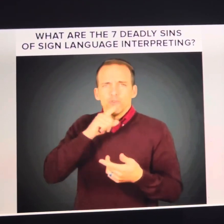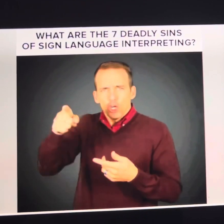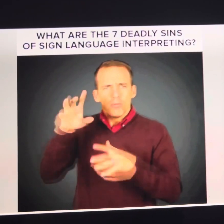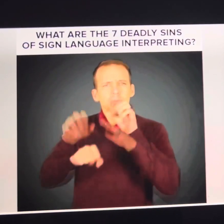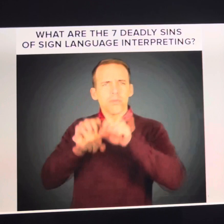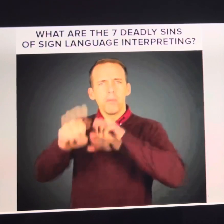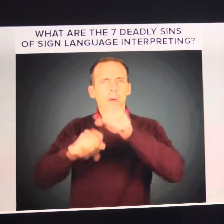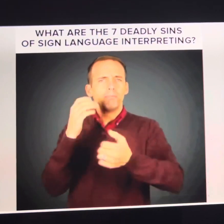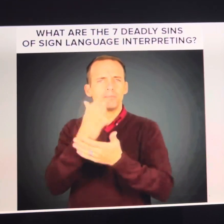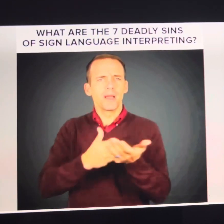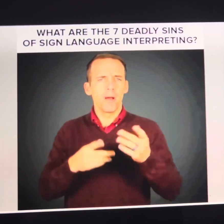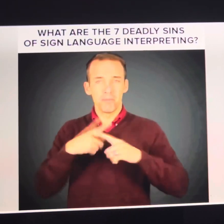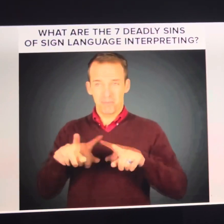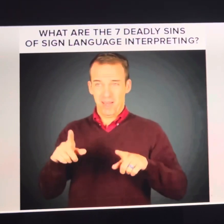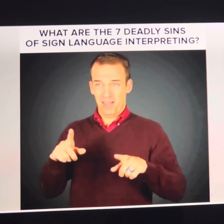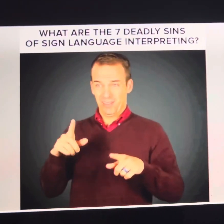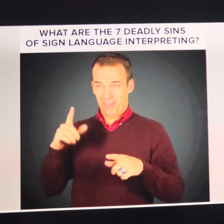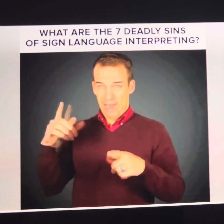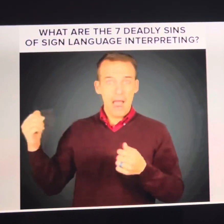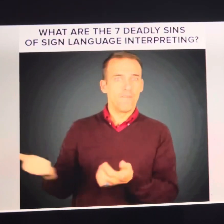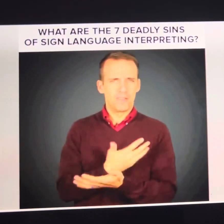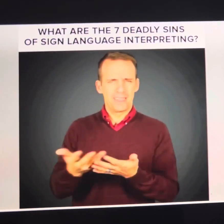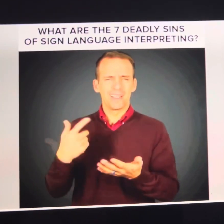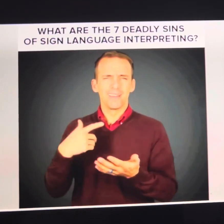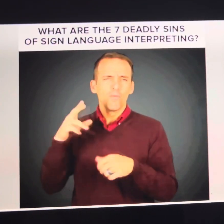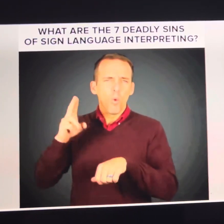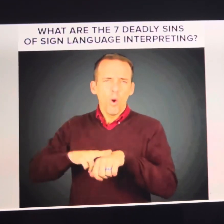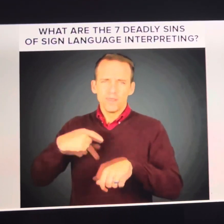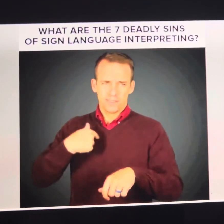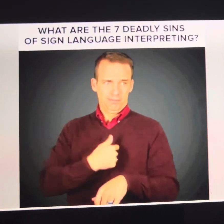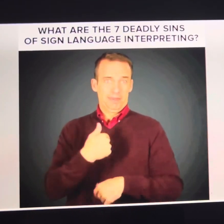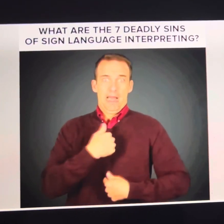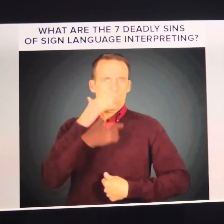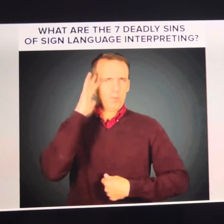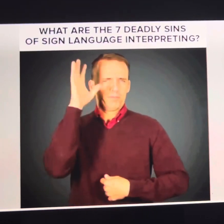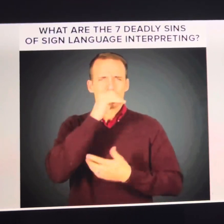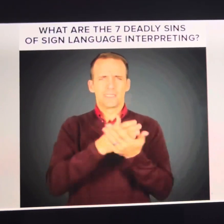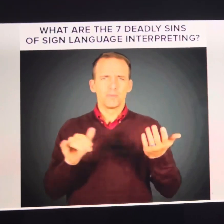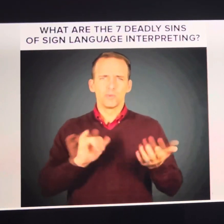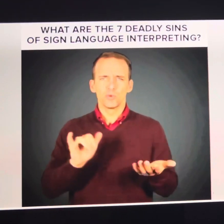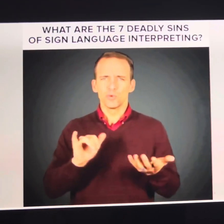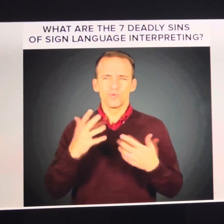when you're working with a certified interpreter, you need to be clear.